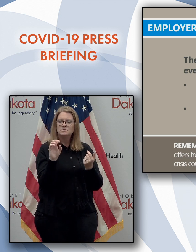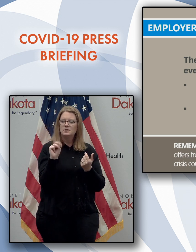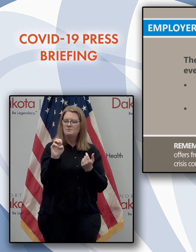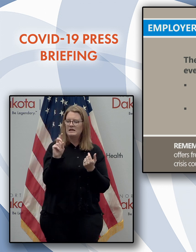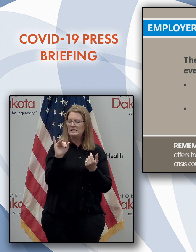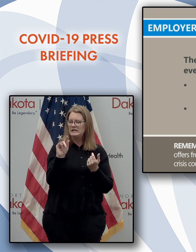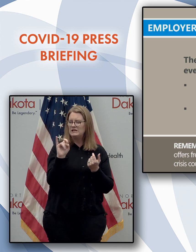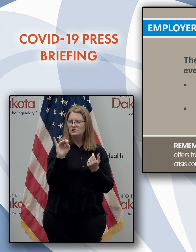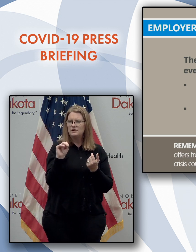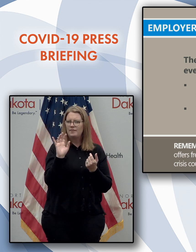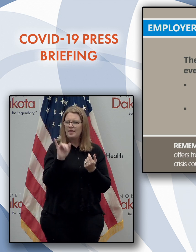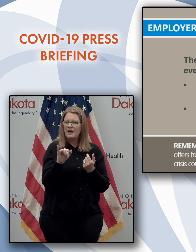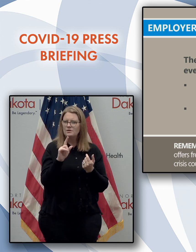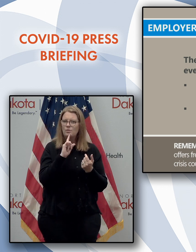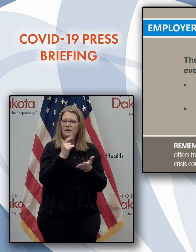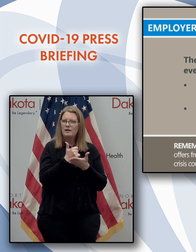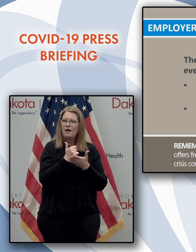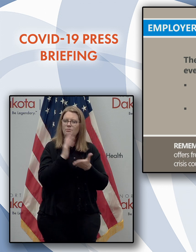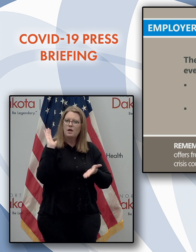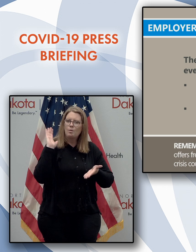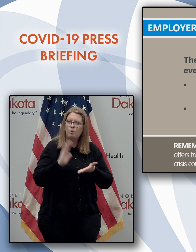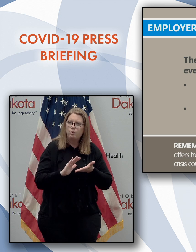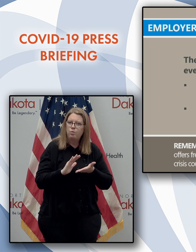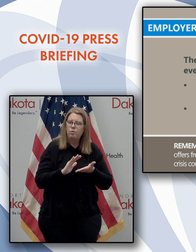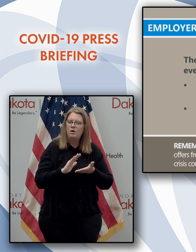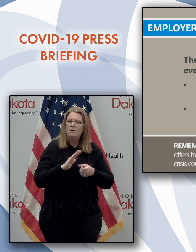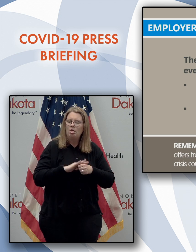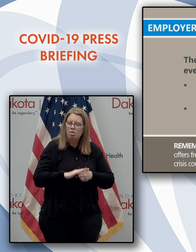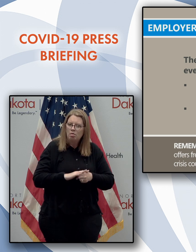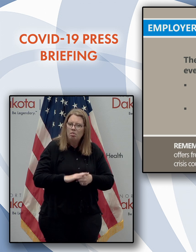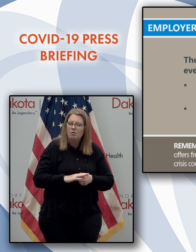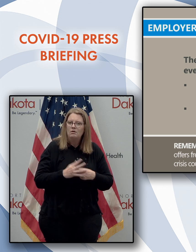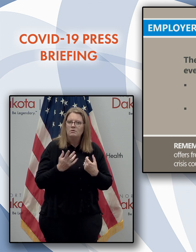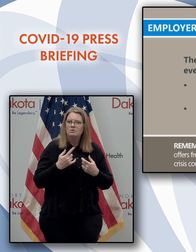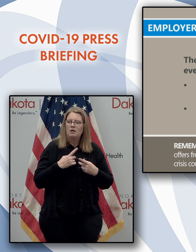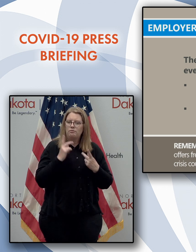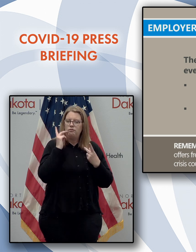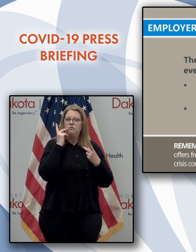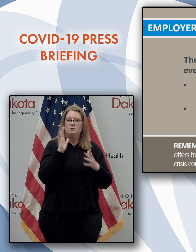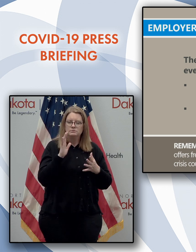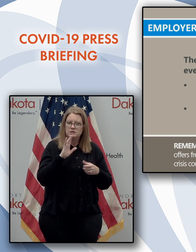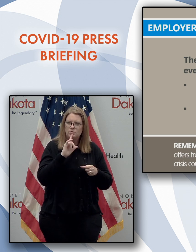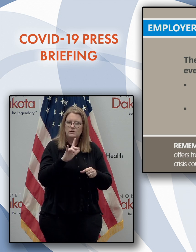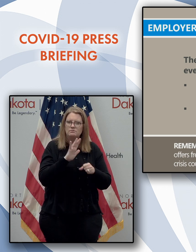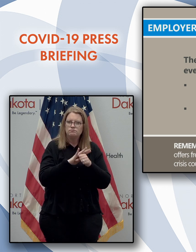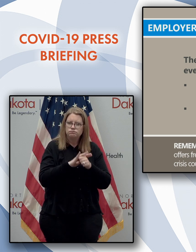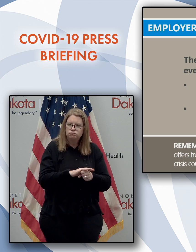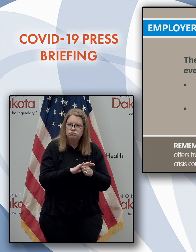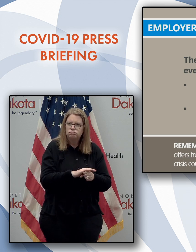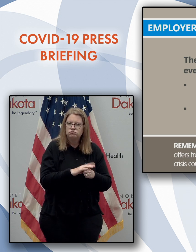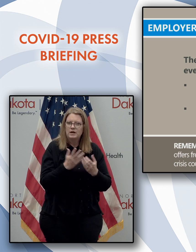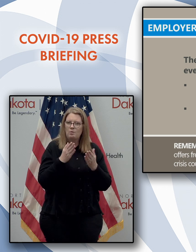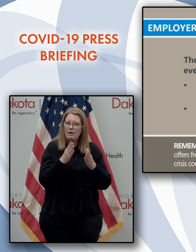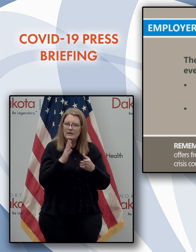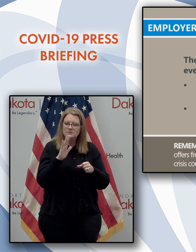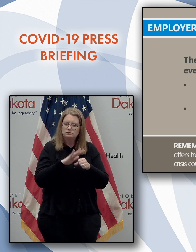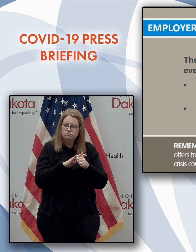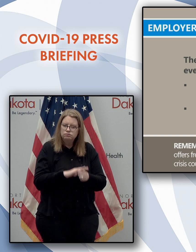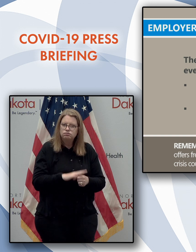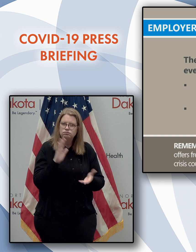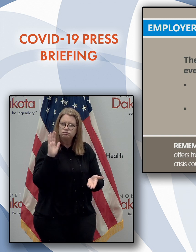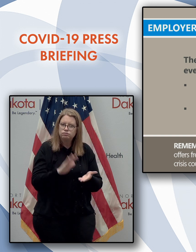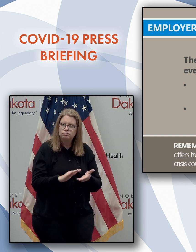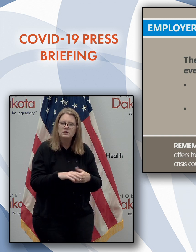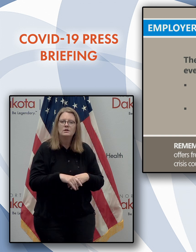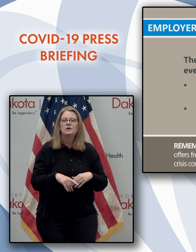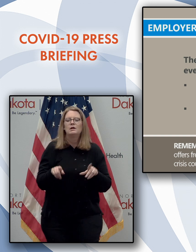help employees reduce their anxiety and stress and improve focus and motivation. Make sure that you're working with your staff to